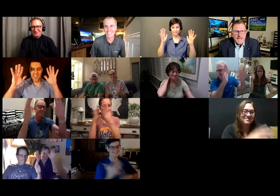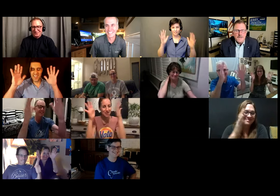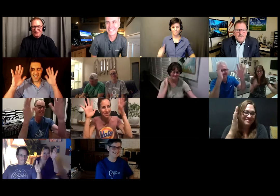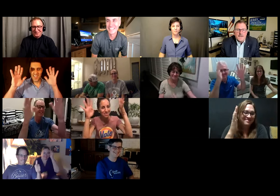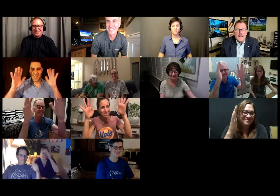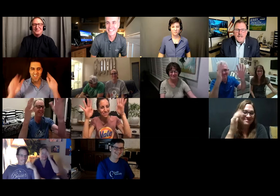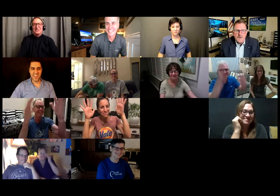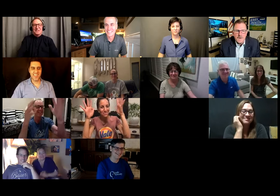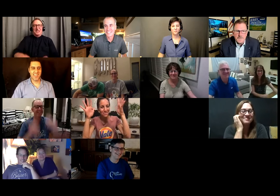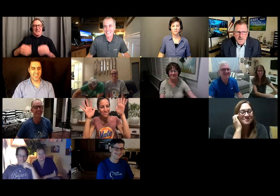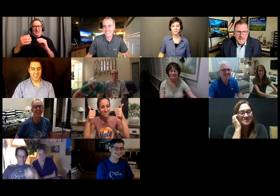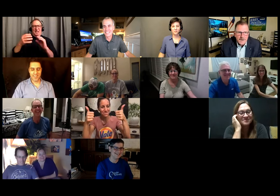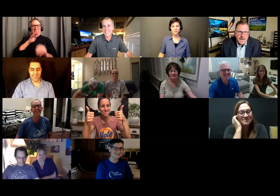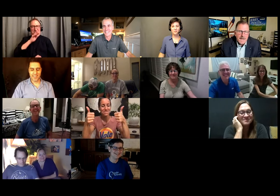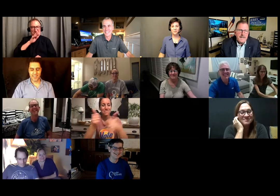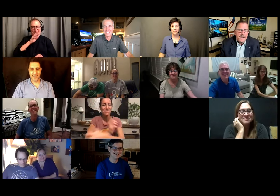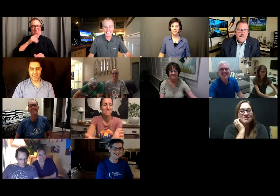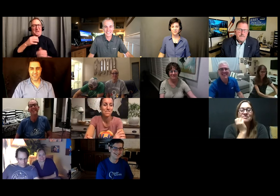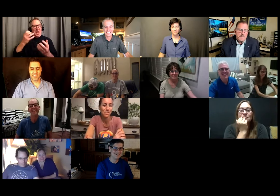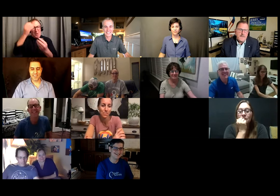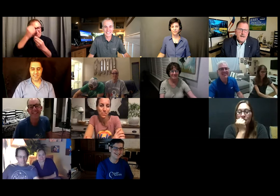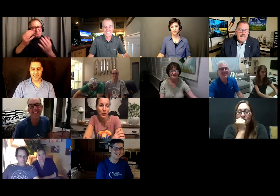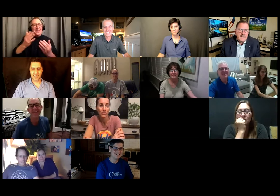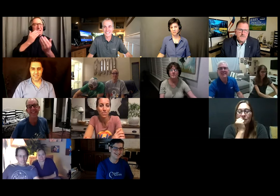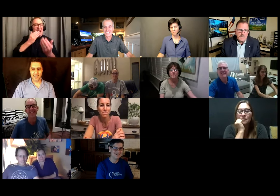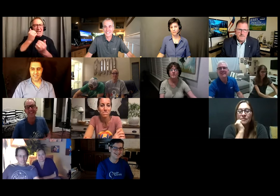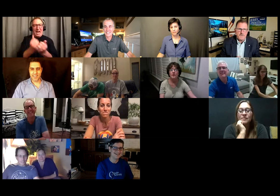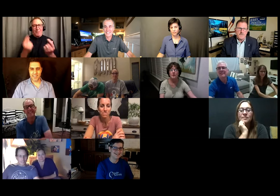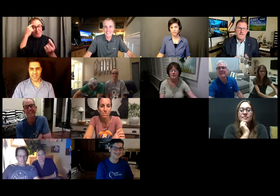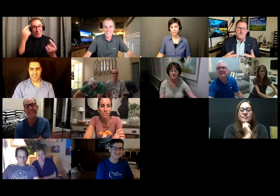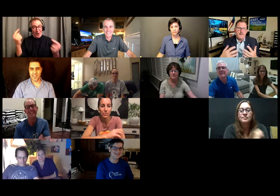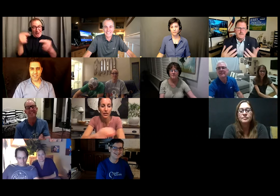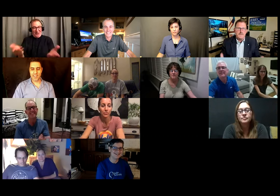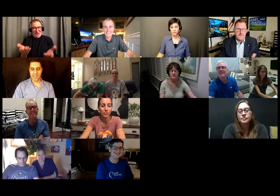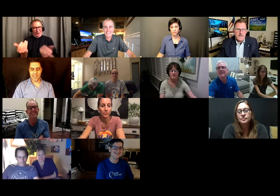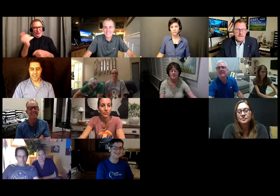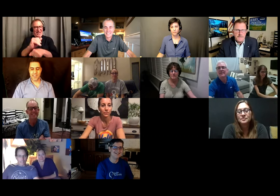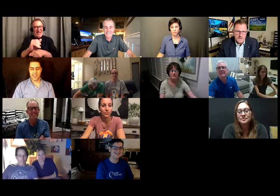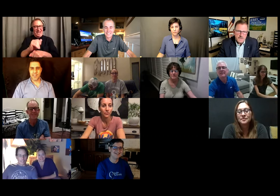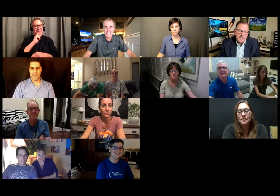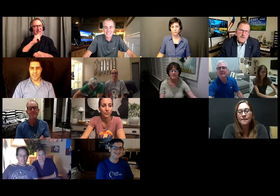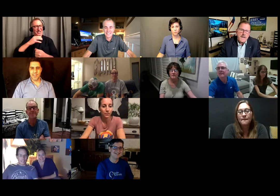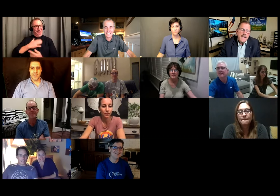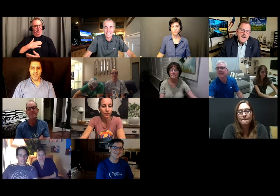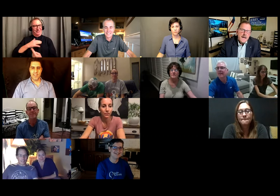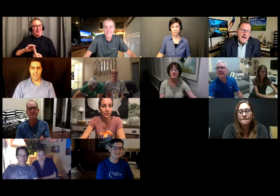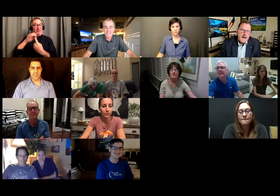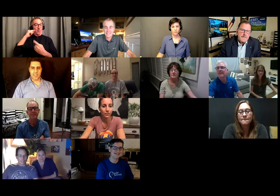I'd like to thank everyone for being here tonight. It's really special for me to be able to speak to this